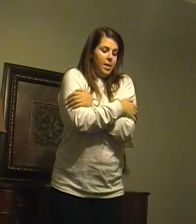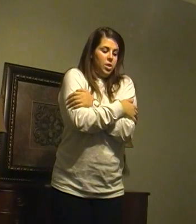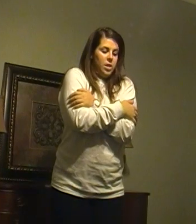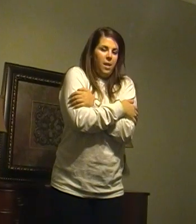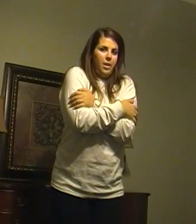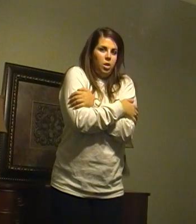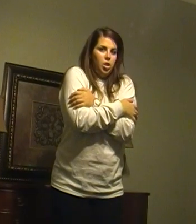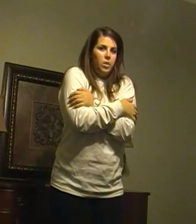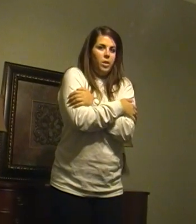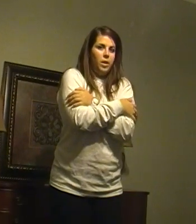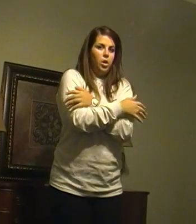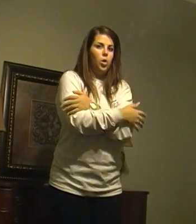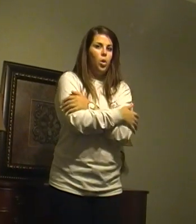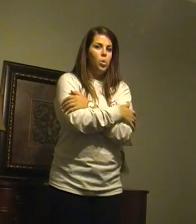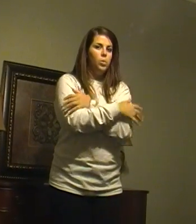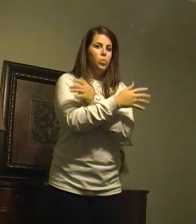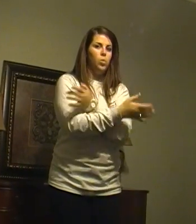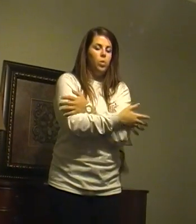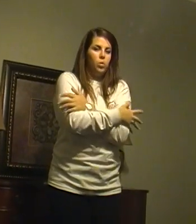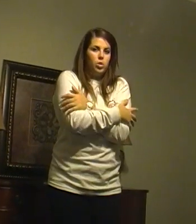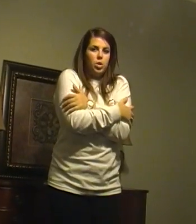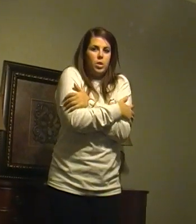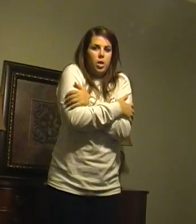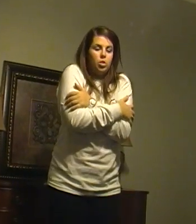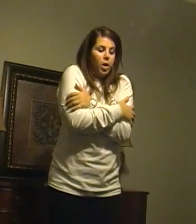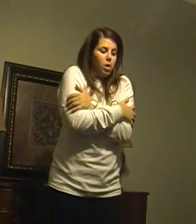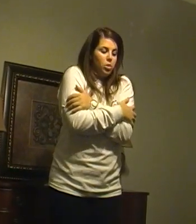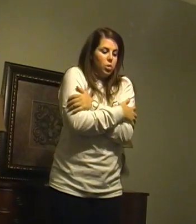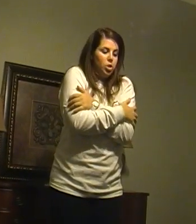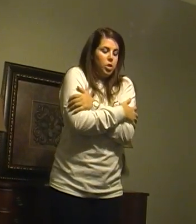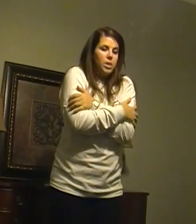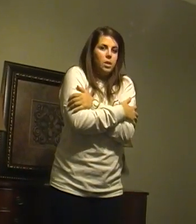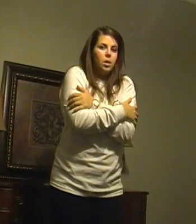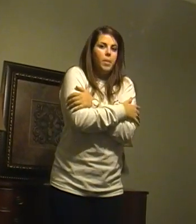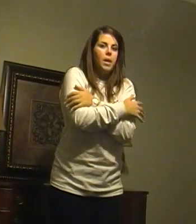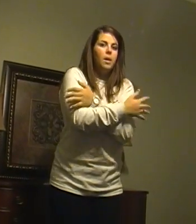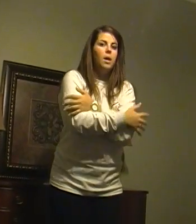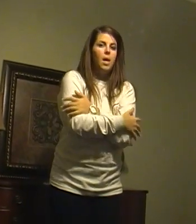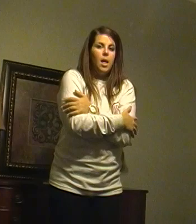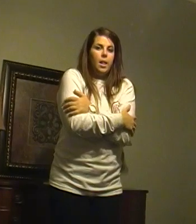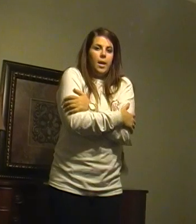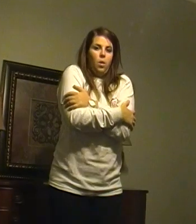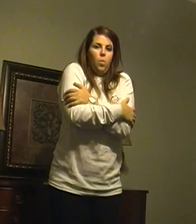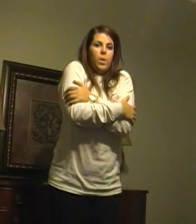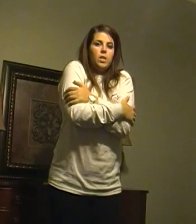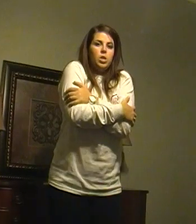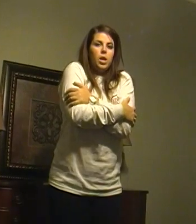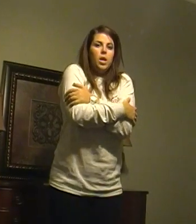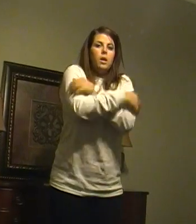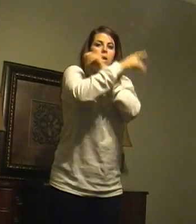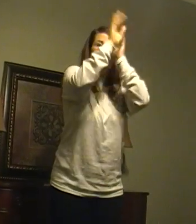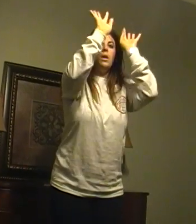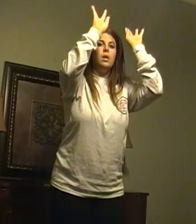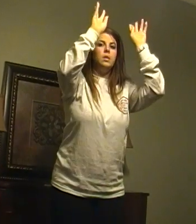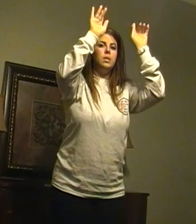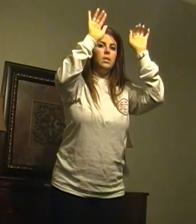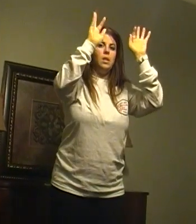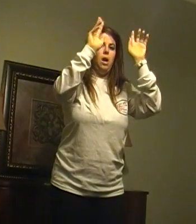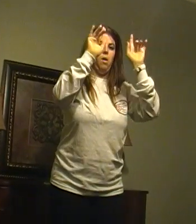Okay, just kind of like you're shivering, like you're cold. Just kind of shrug your shoulders just a little bit. like a winter